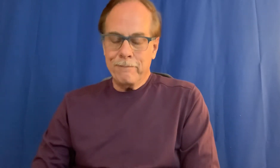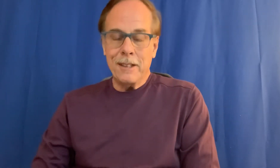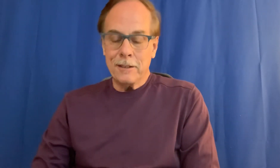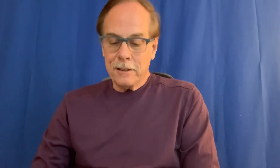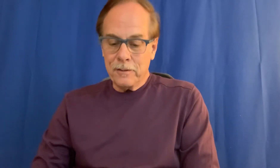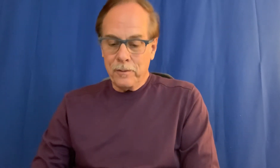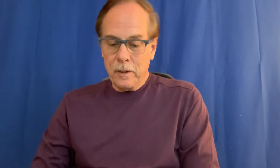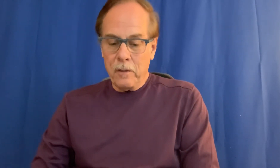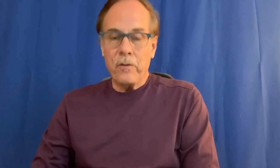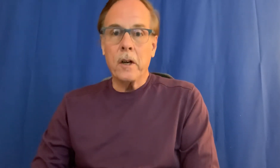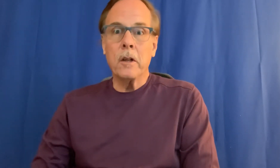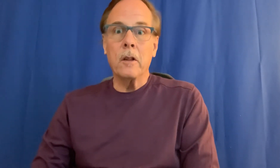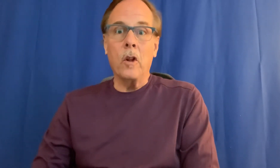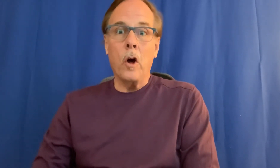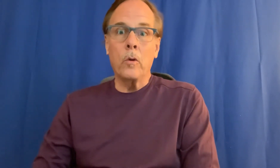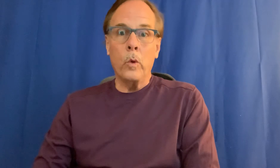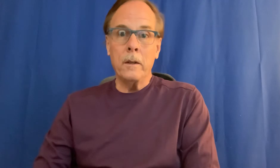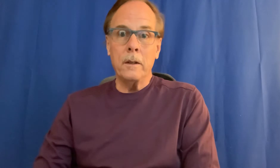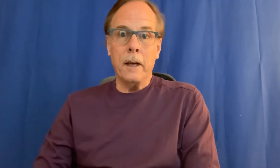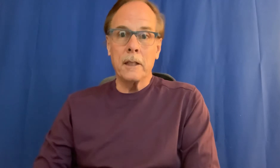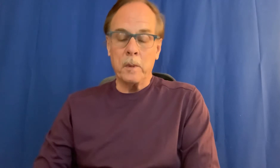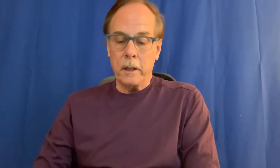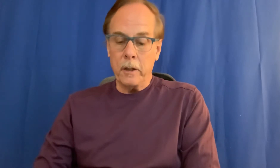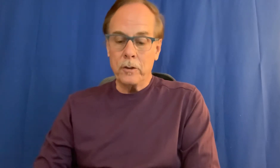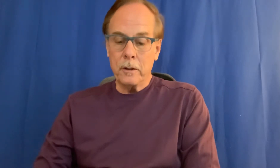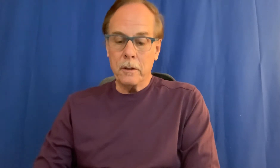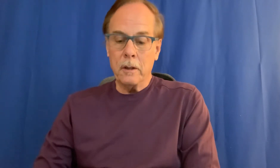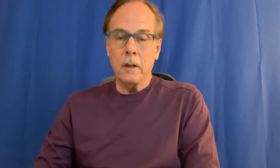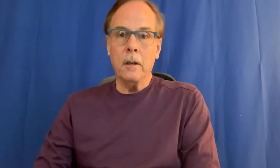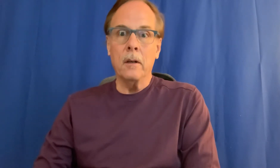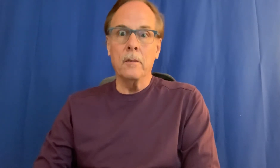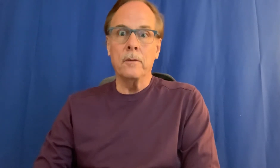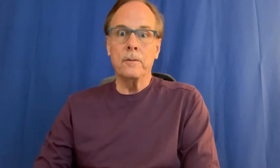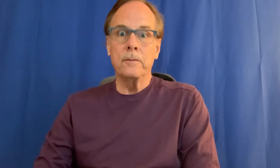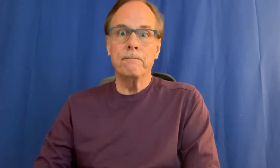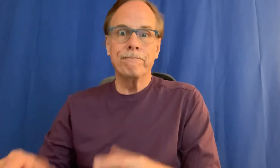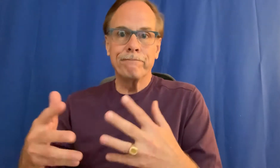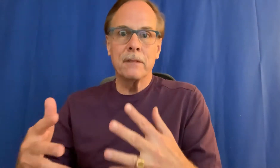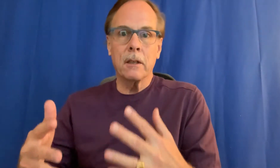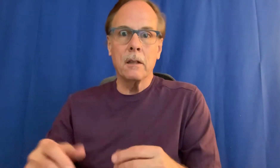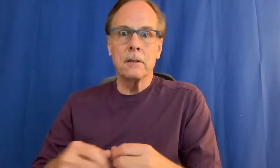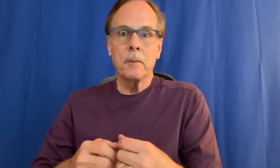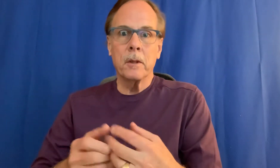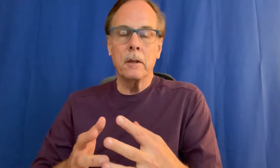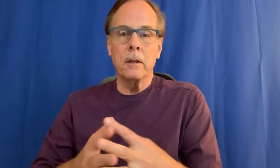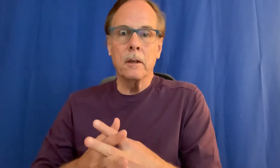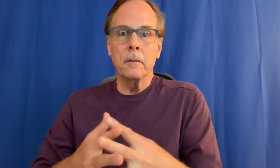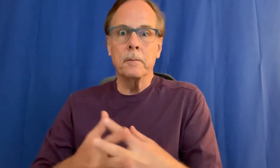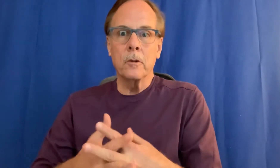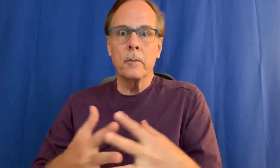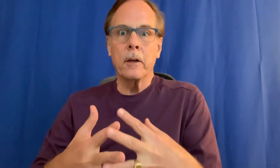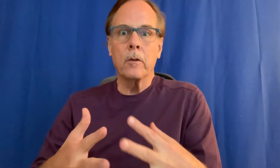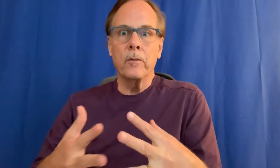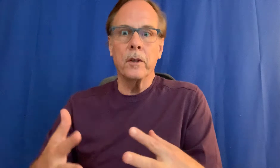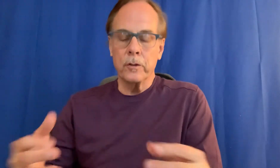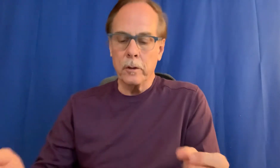This is a fairly long-winded explanation of the concept, the grammatical feature